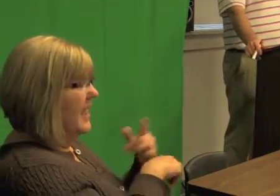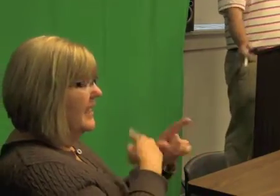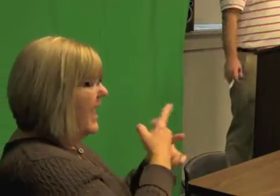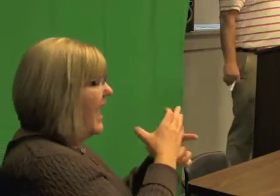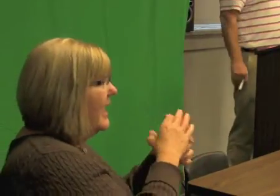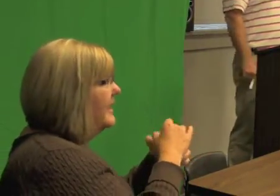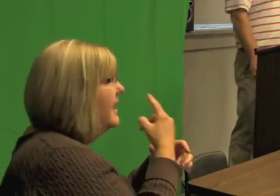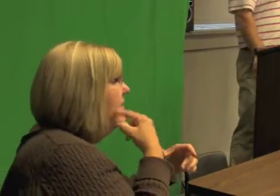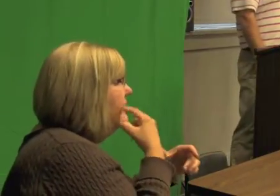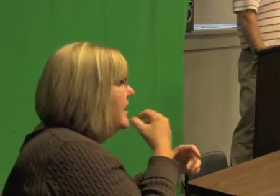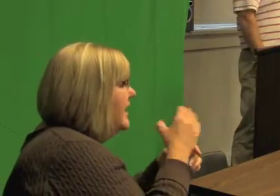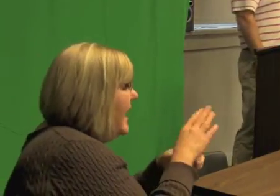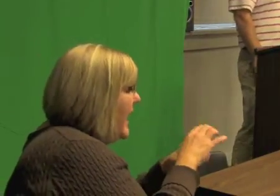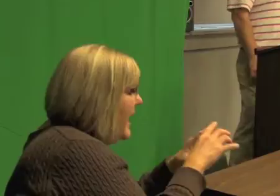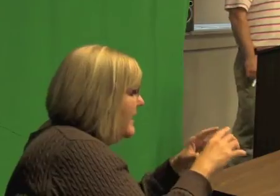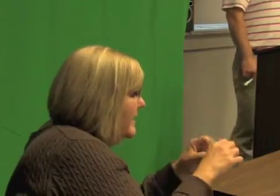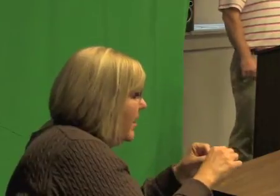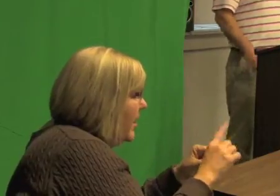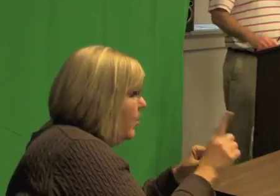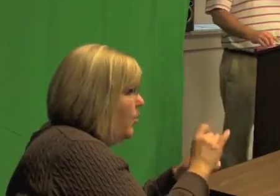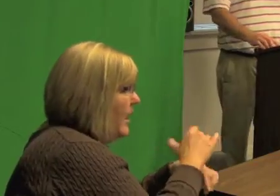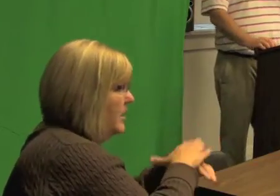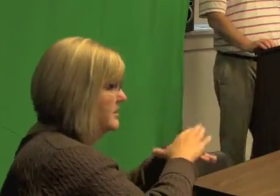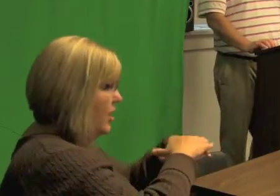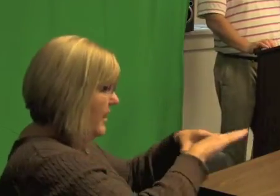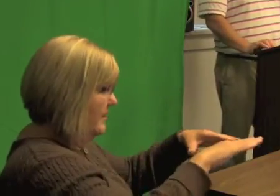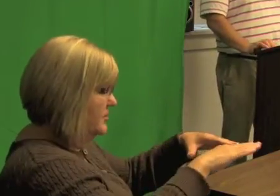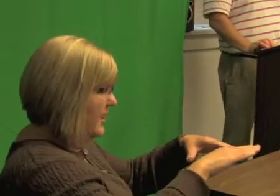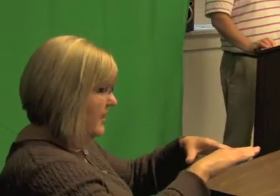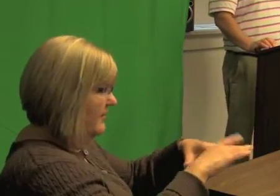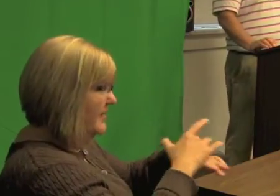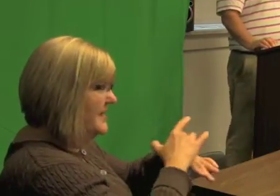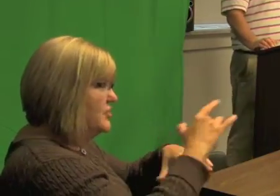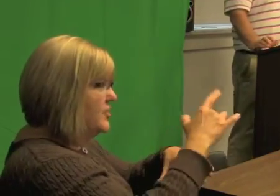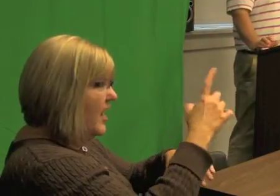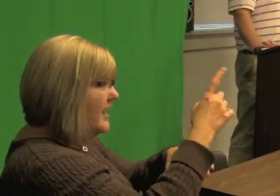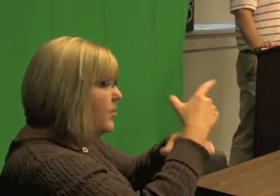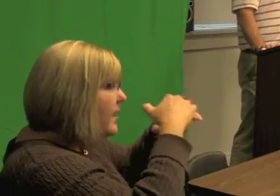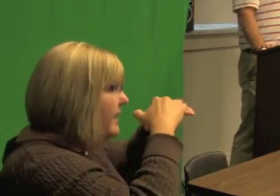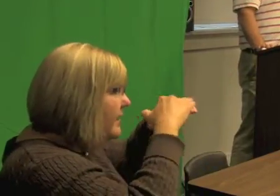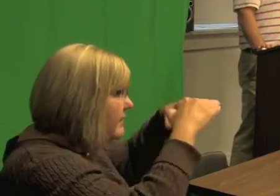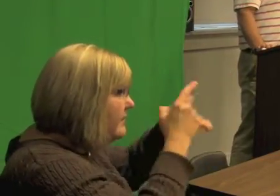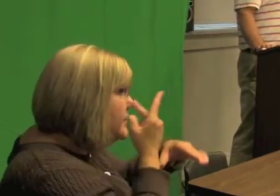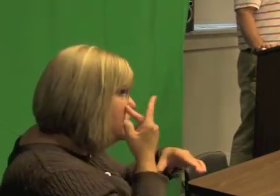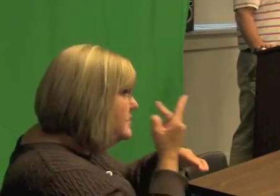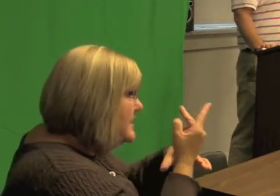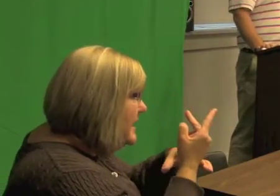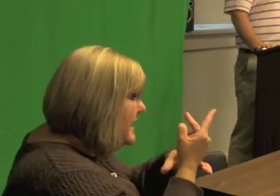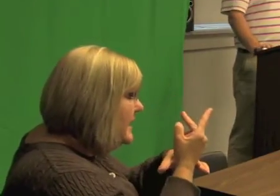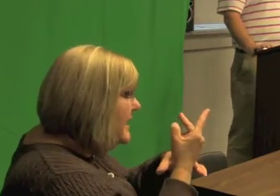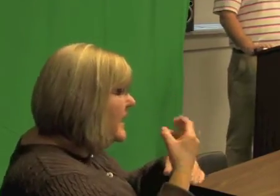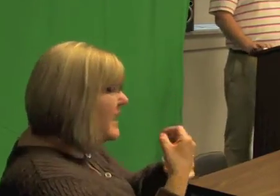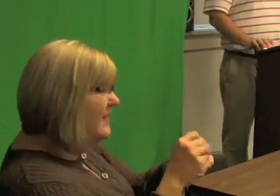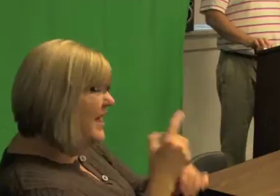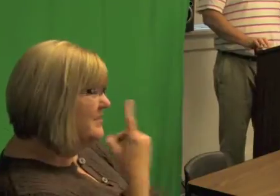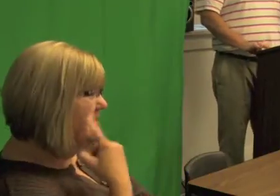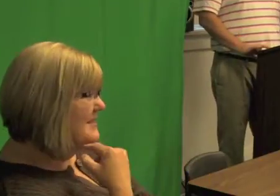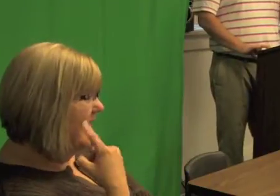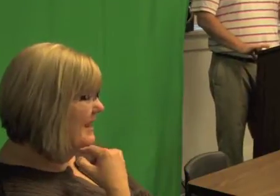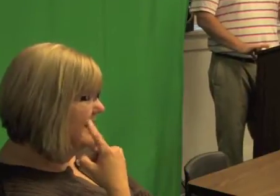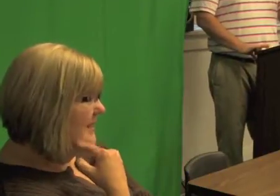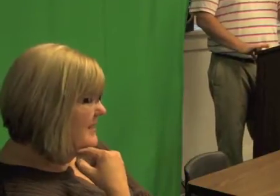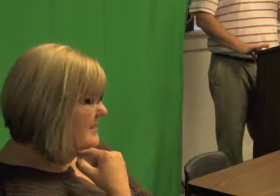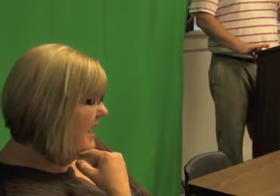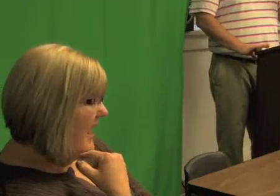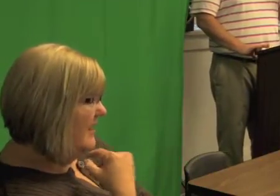eye level. Okay, where it's physically out on the shelf. yeah. You're gonna buy the shiny package that's eye level. If I'm selling this candy